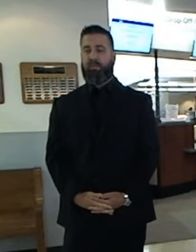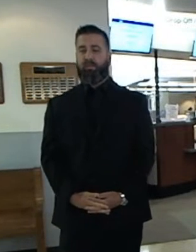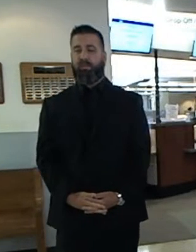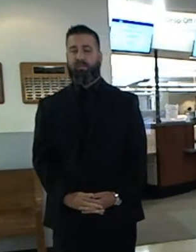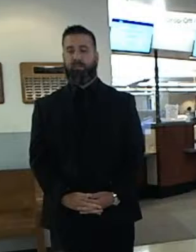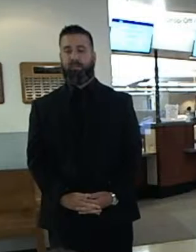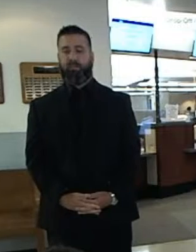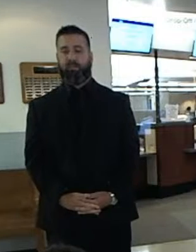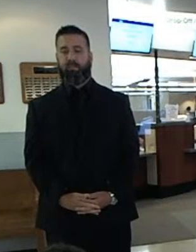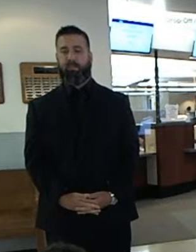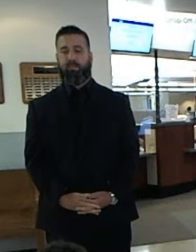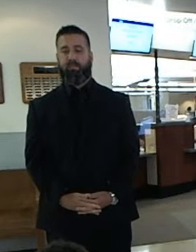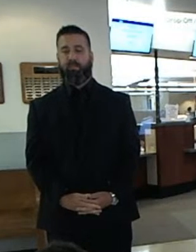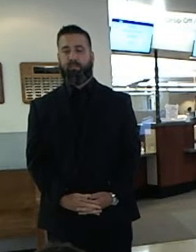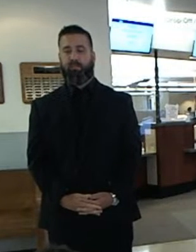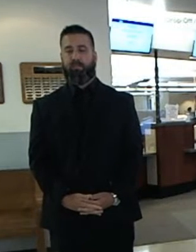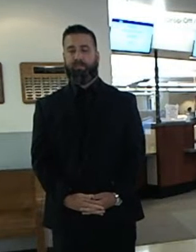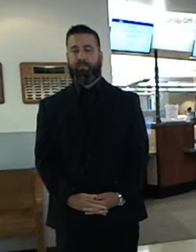shut up.